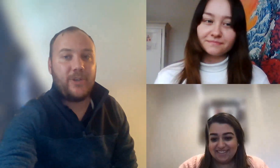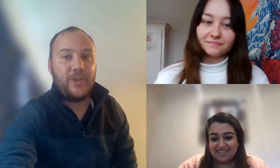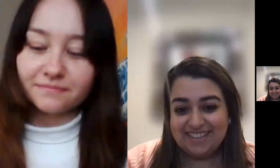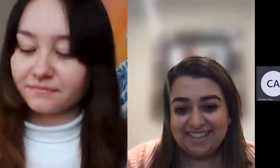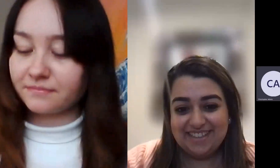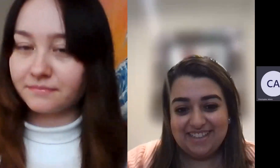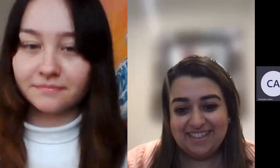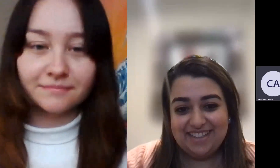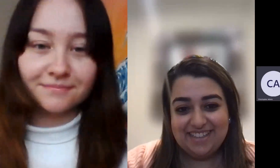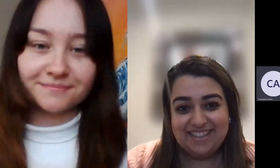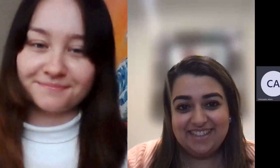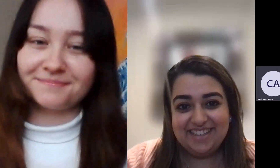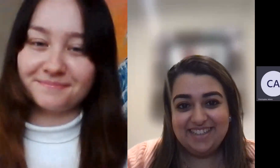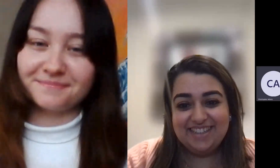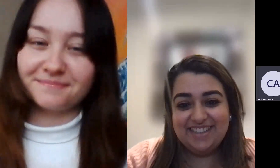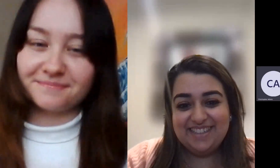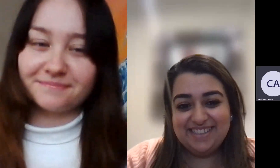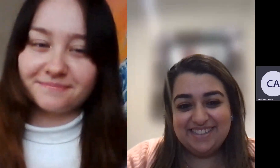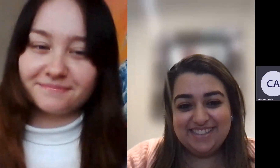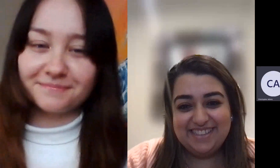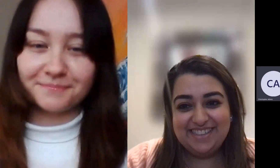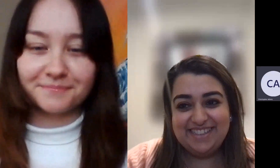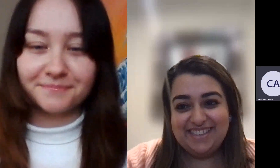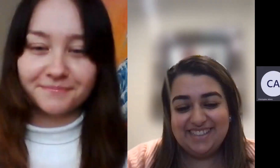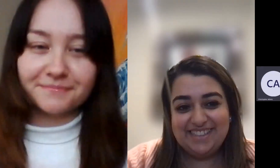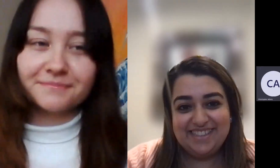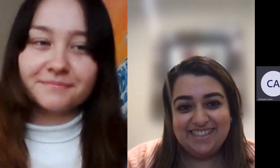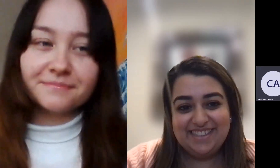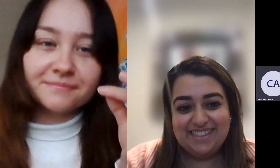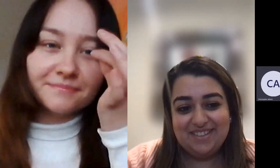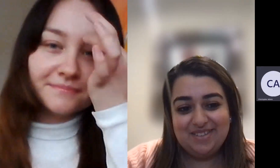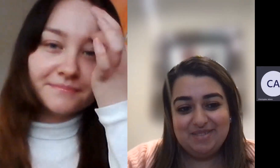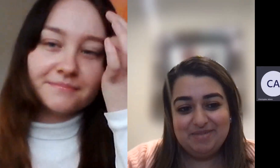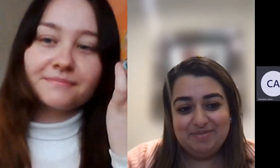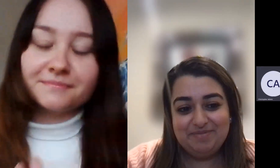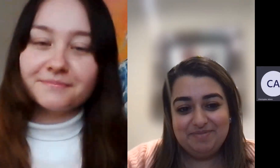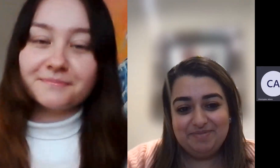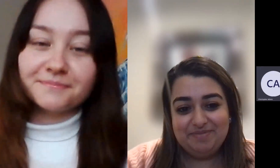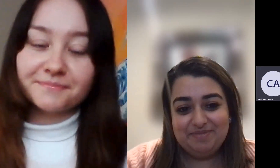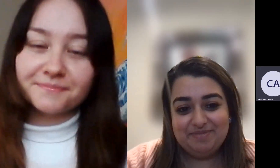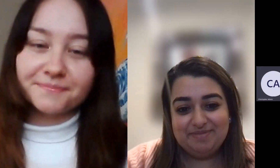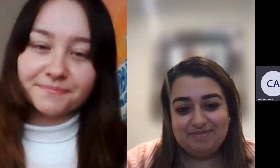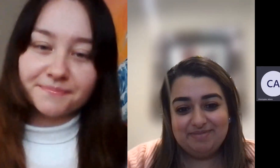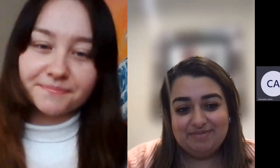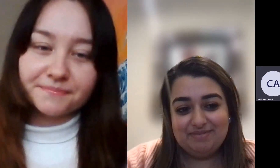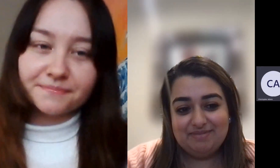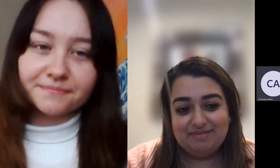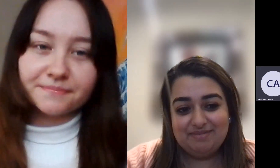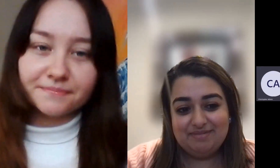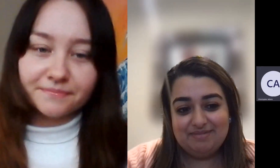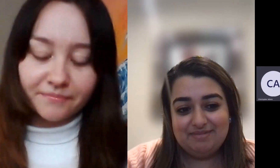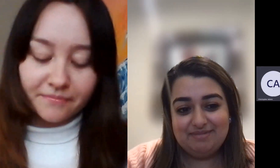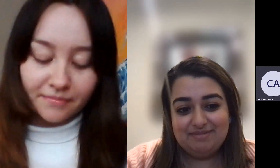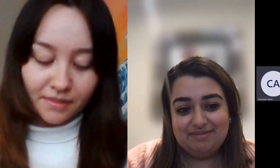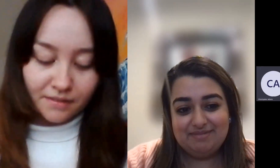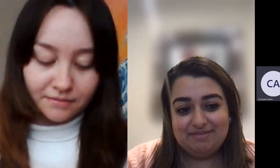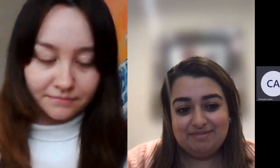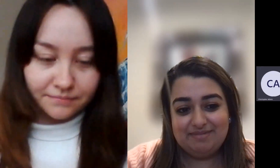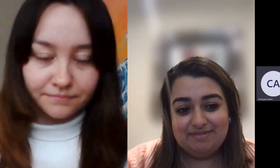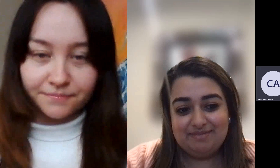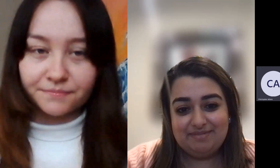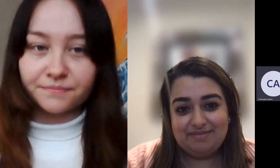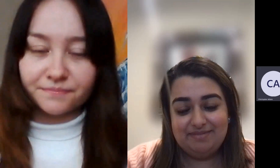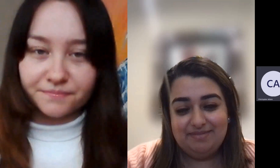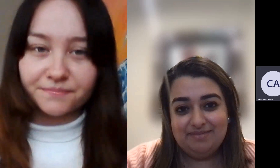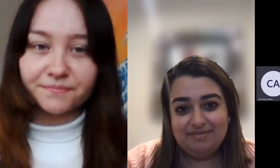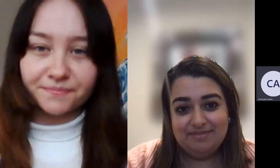make sure you two are the pure centre of attention as I ask you my final question. And I know, as I say, Rosie, you're sort of at the start of your sort